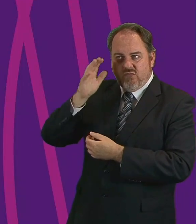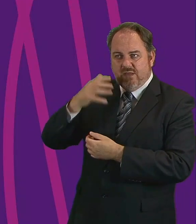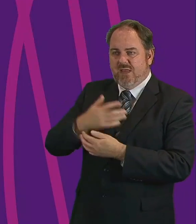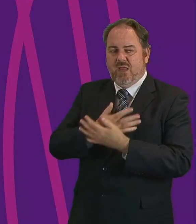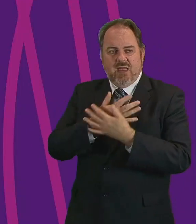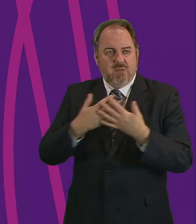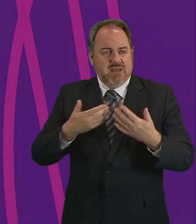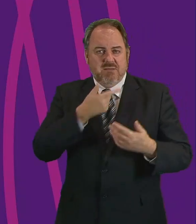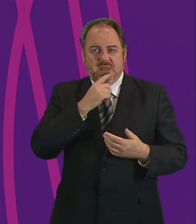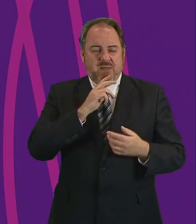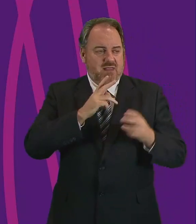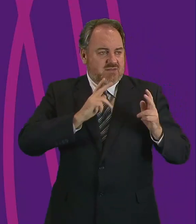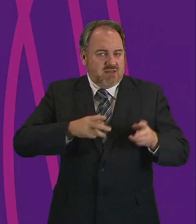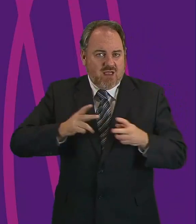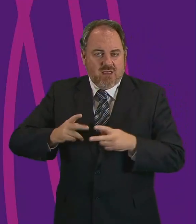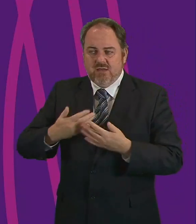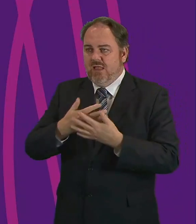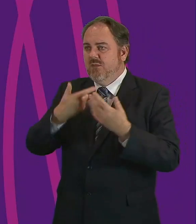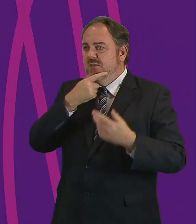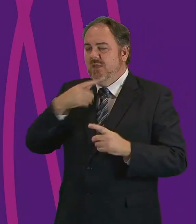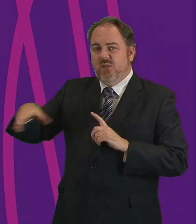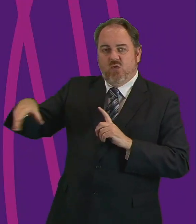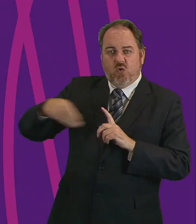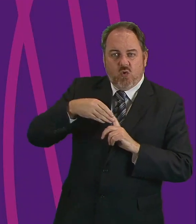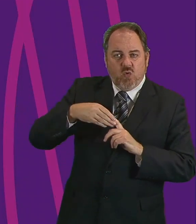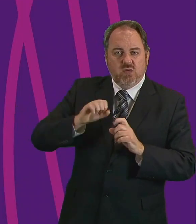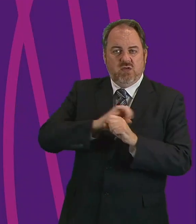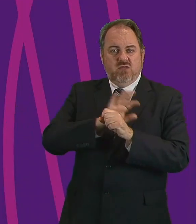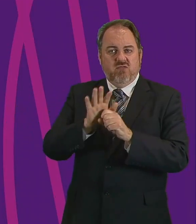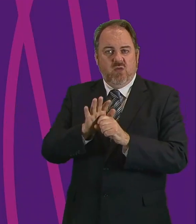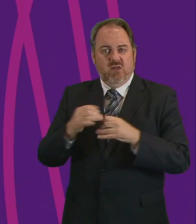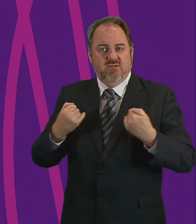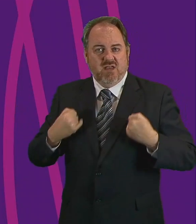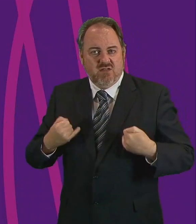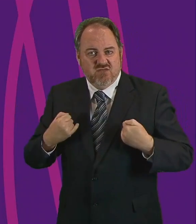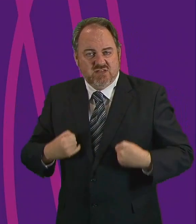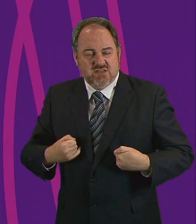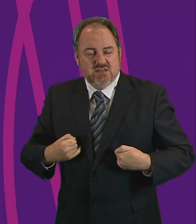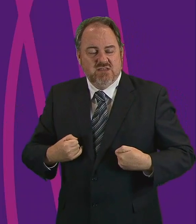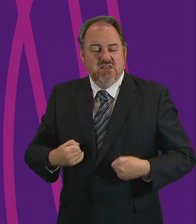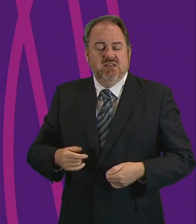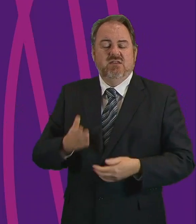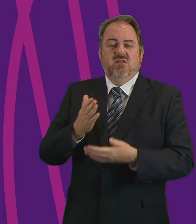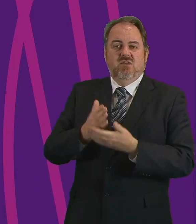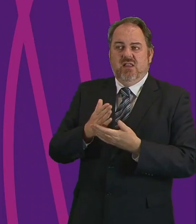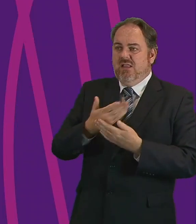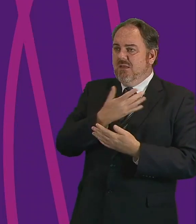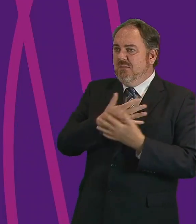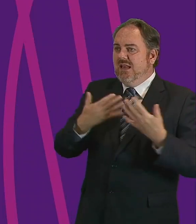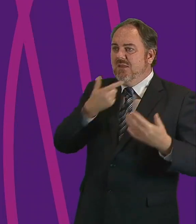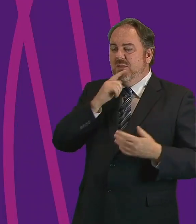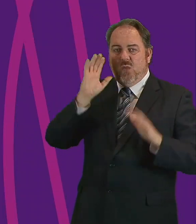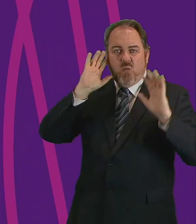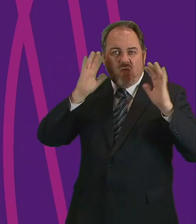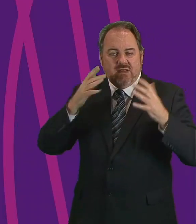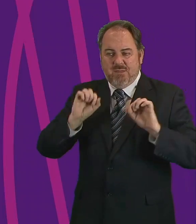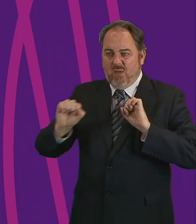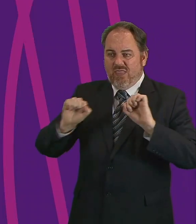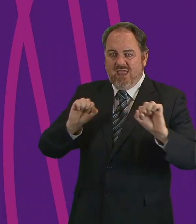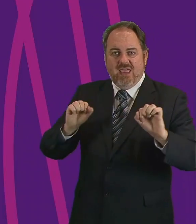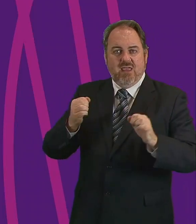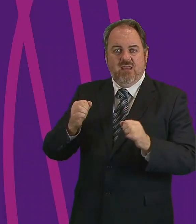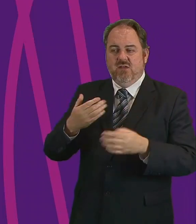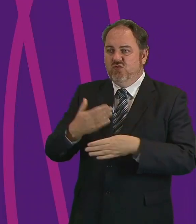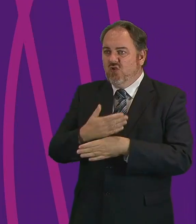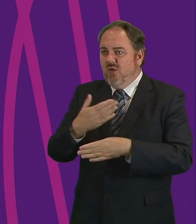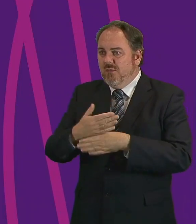dying of coronavirus. And they will be feeling the mounting anxiety as to their future economic prospects. Will they have a job to